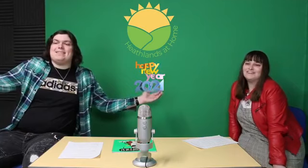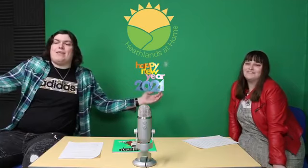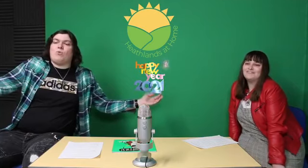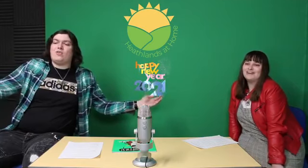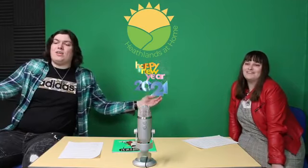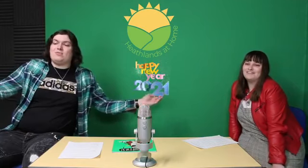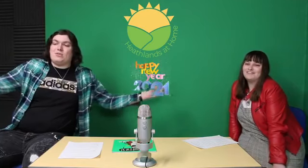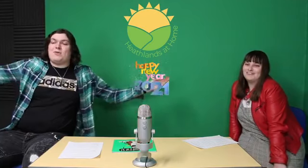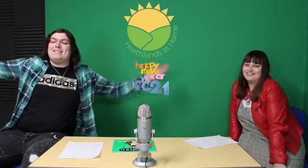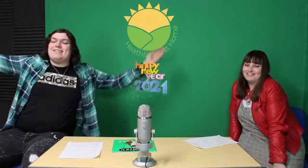welcome to